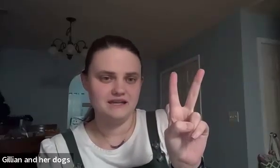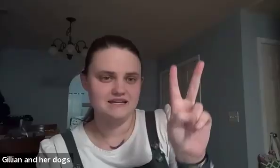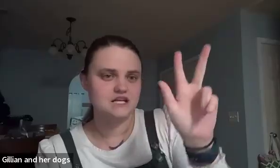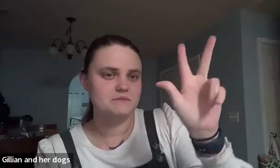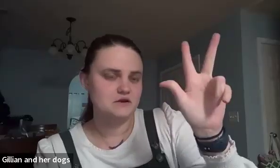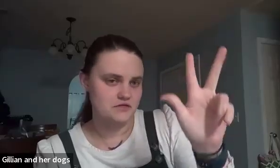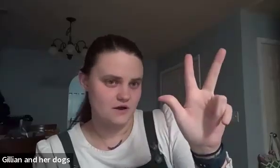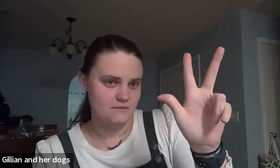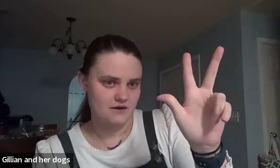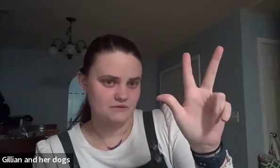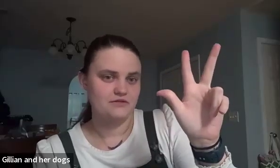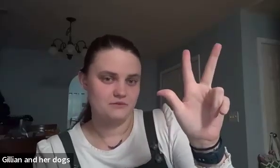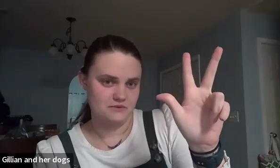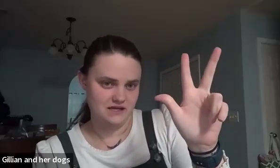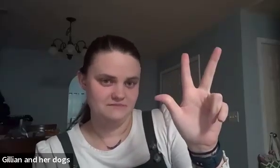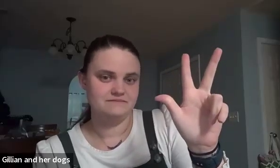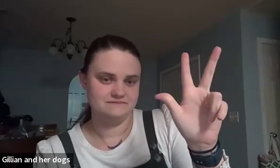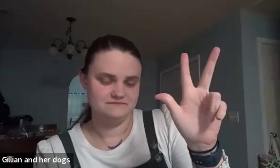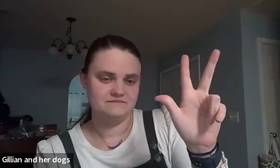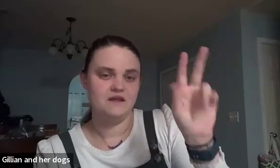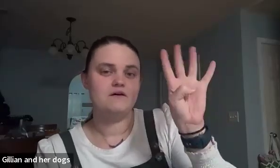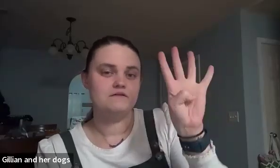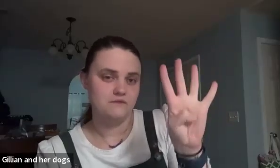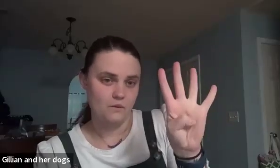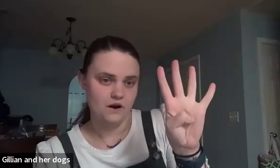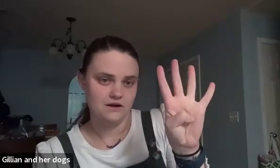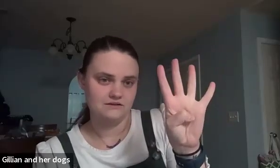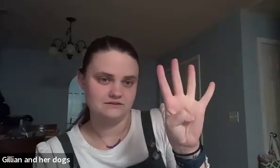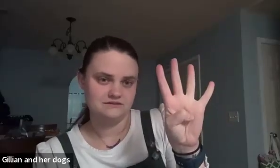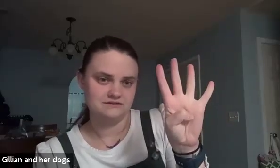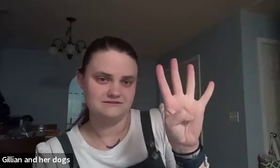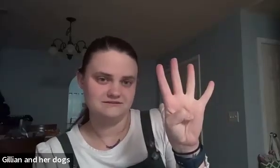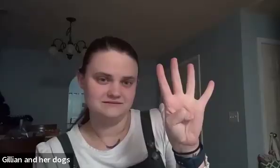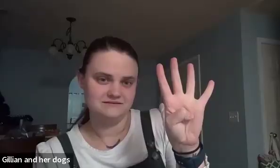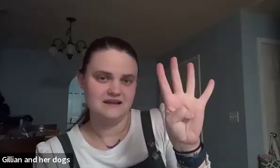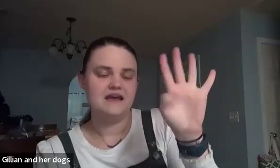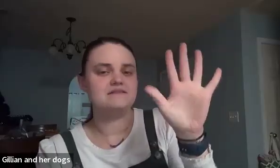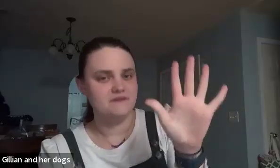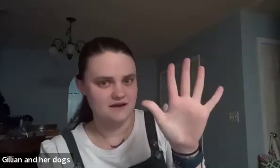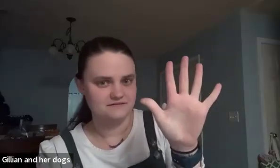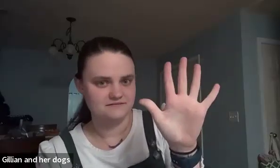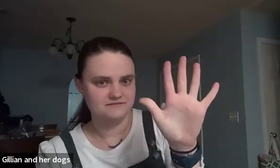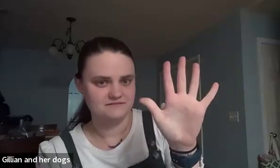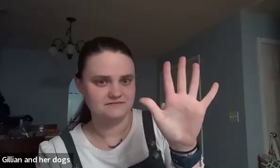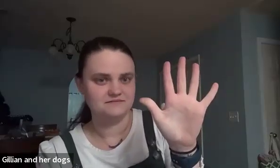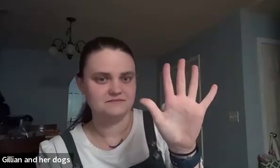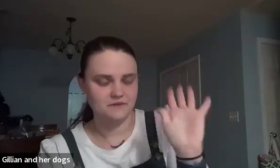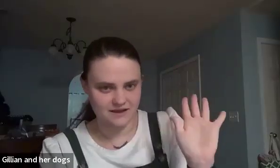3 is going to be your thumb out. 3, 4, and 5.